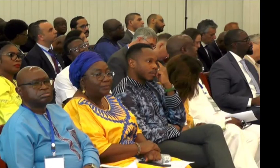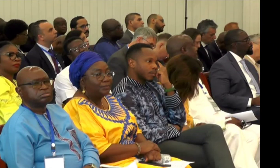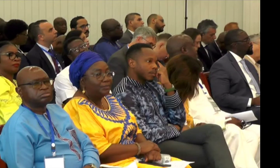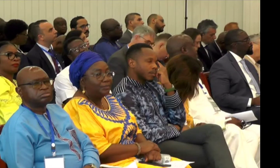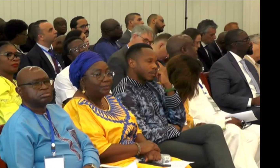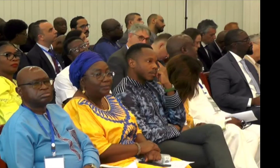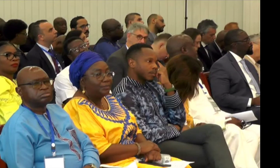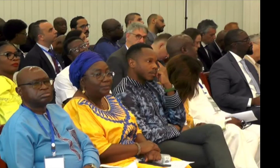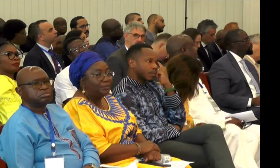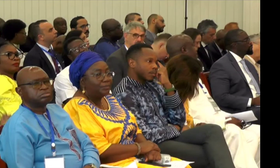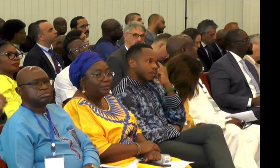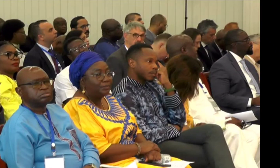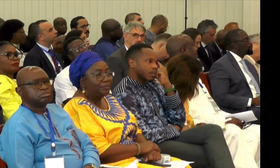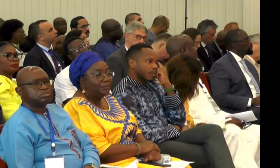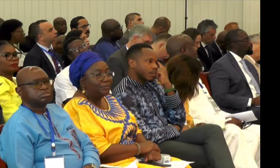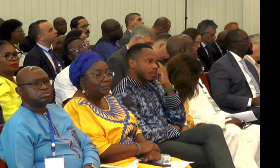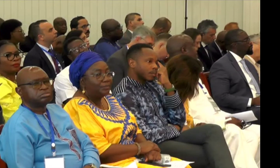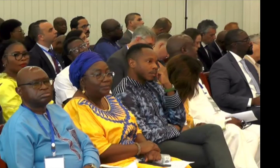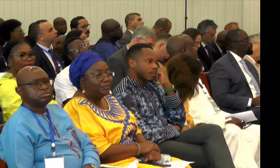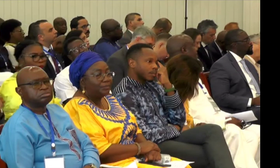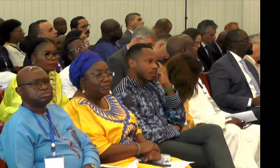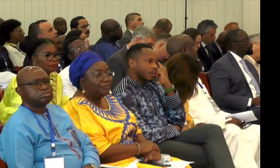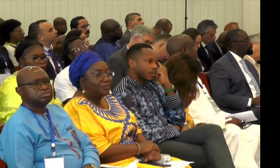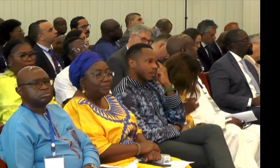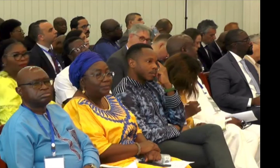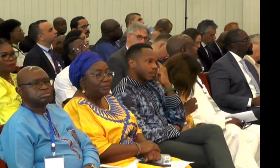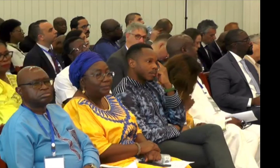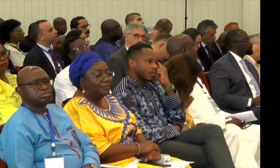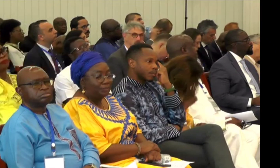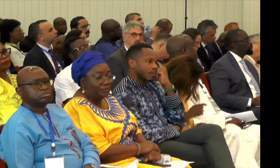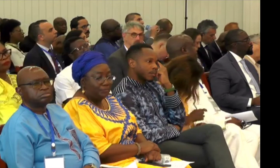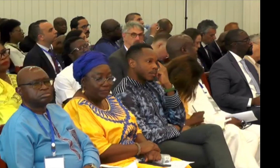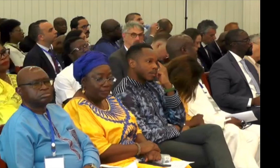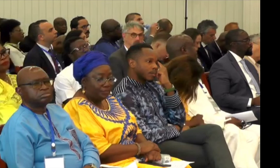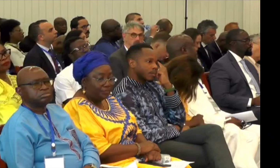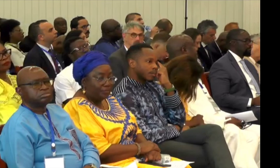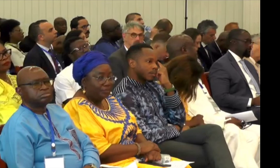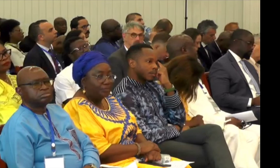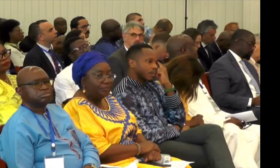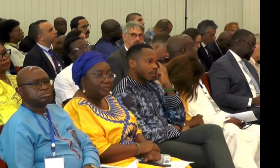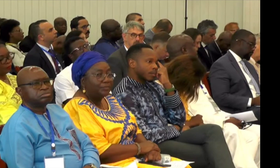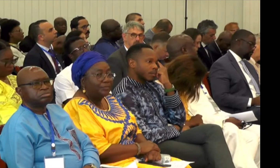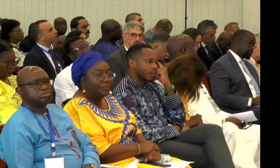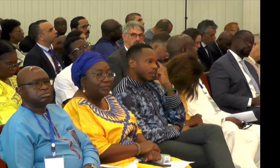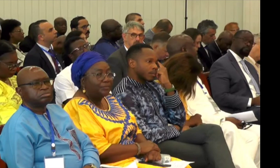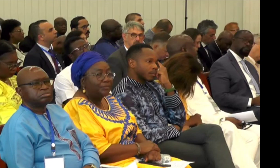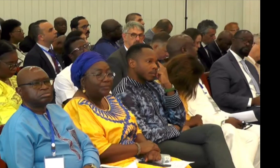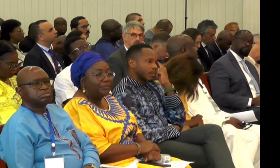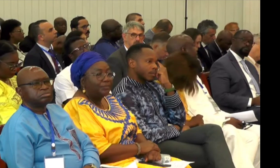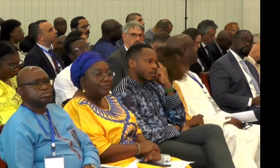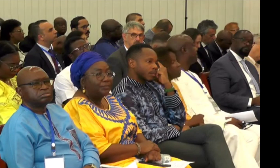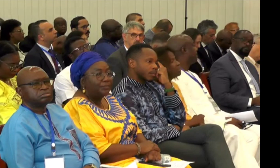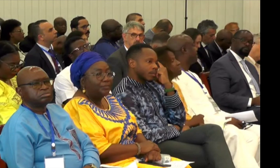by contributing to the process, because as we have heard,